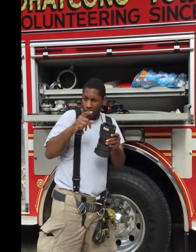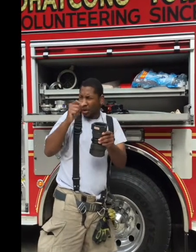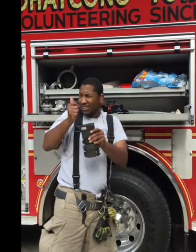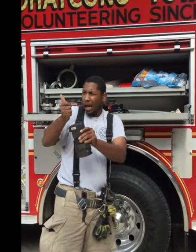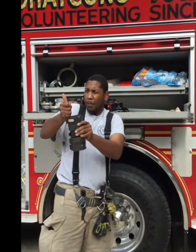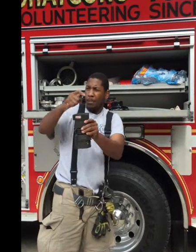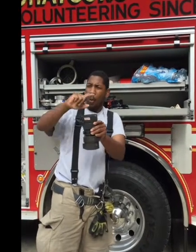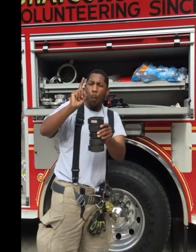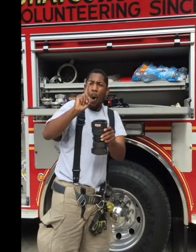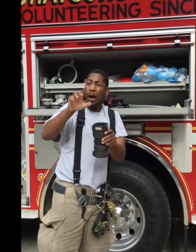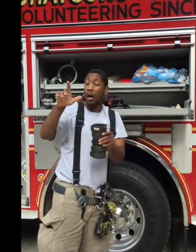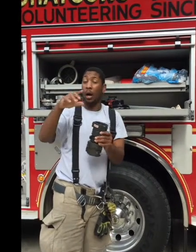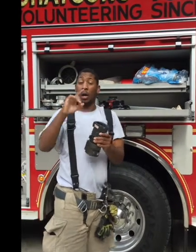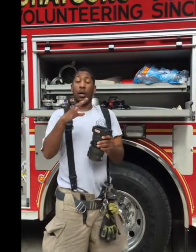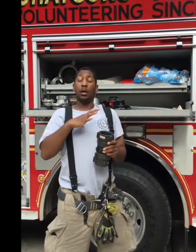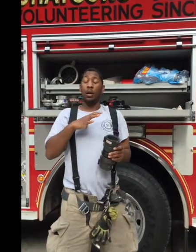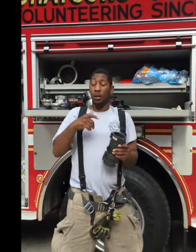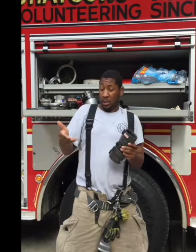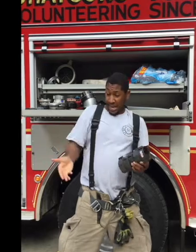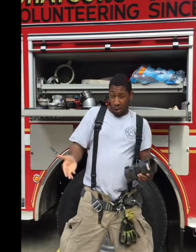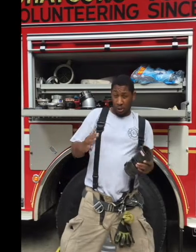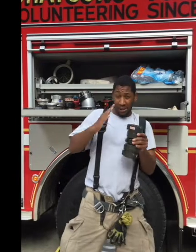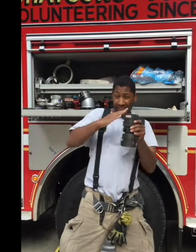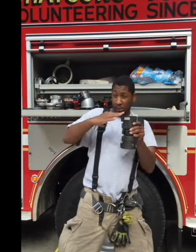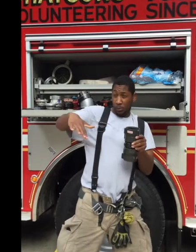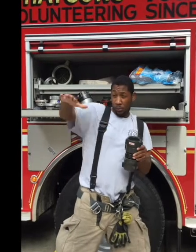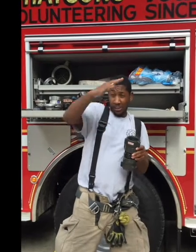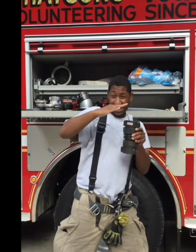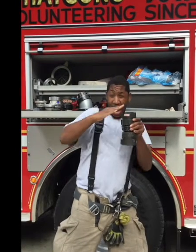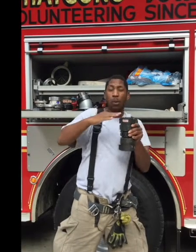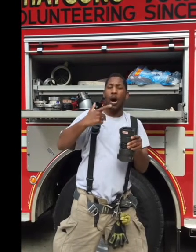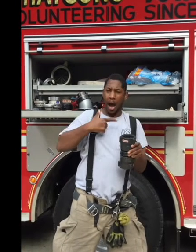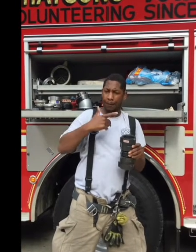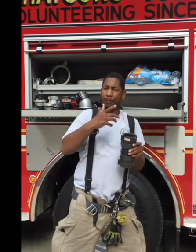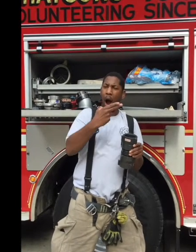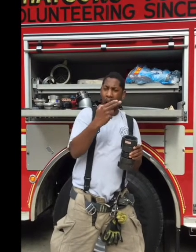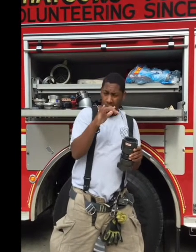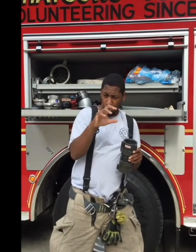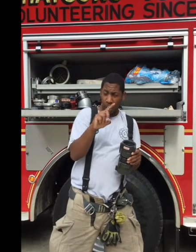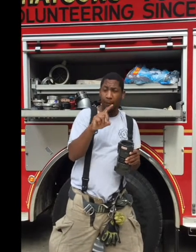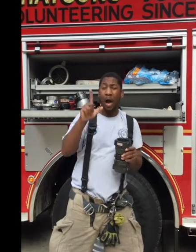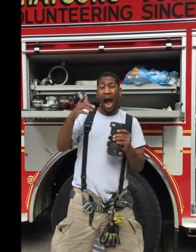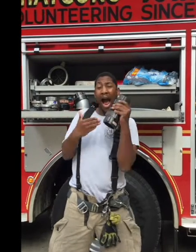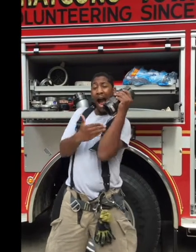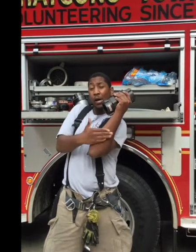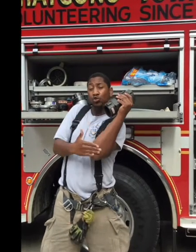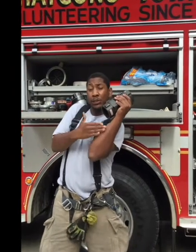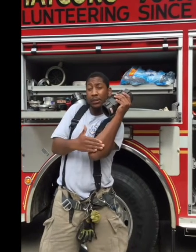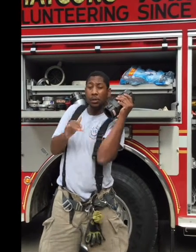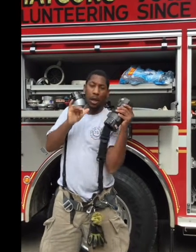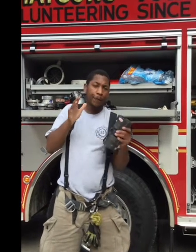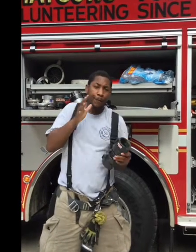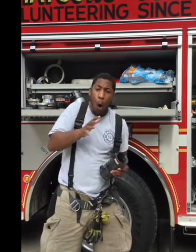have them, so we have these adapters to fit onto the hydrant. In towns, they do have fire hydrants, but